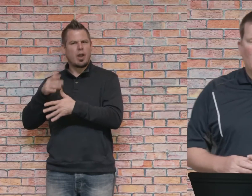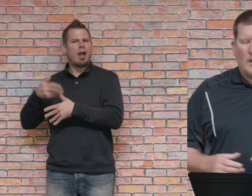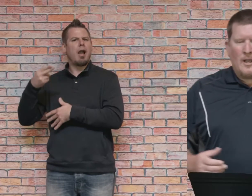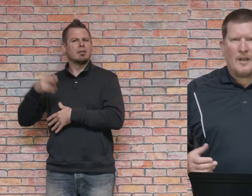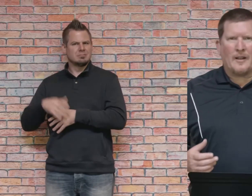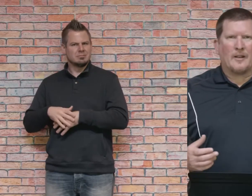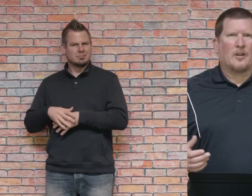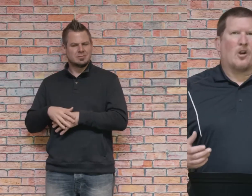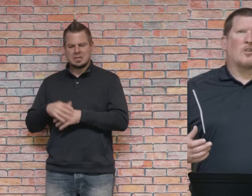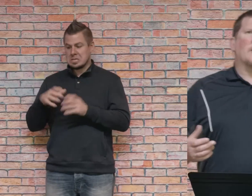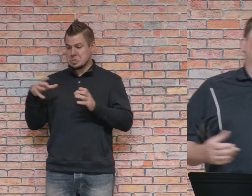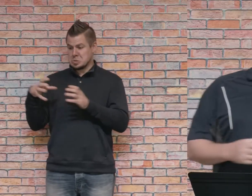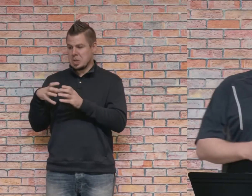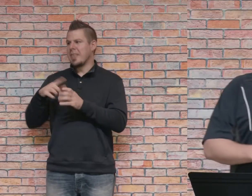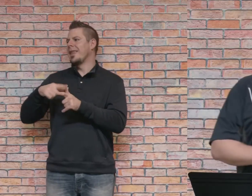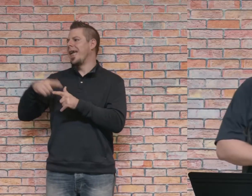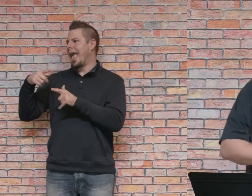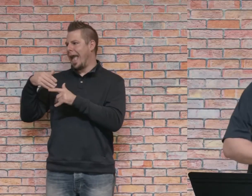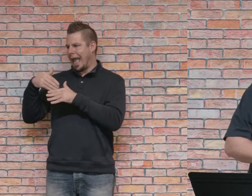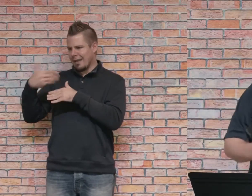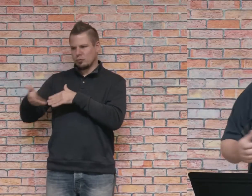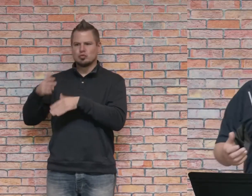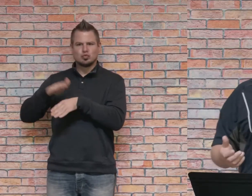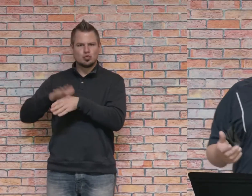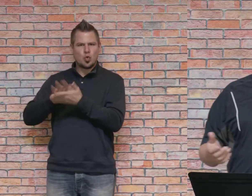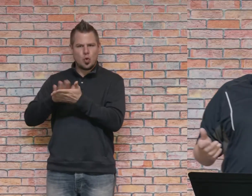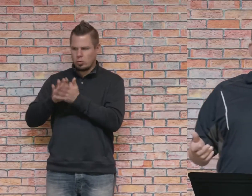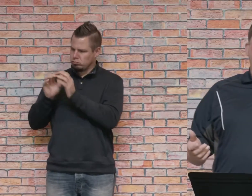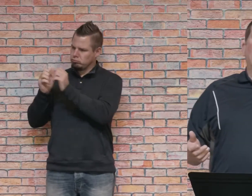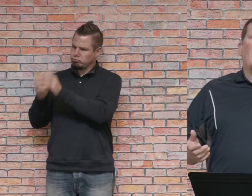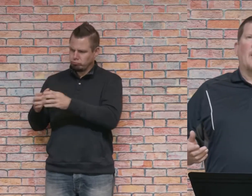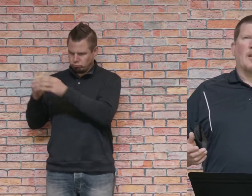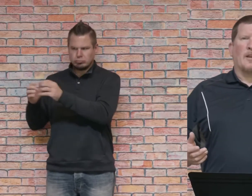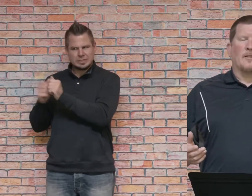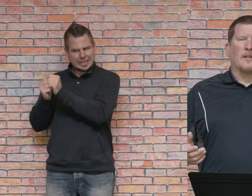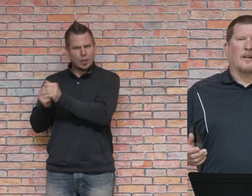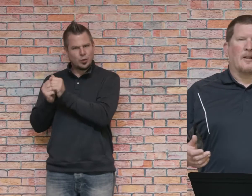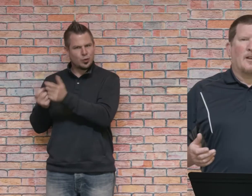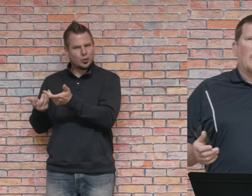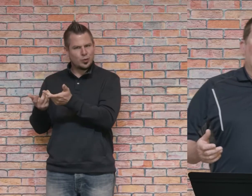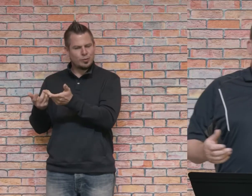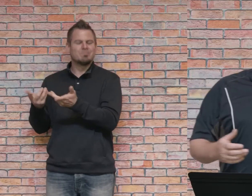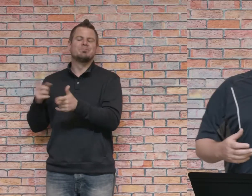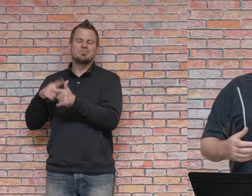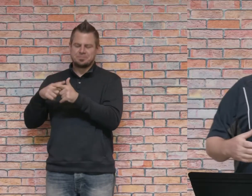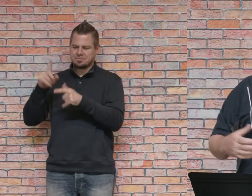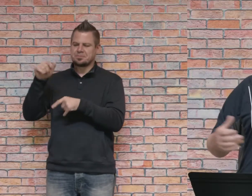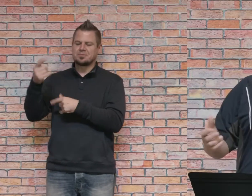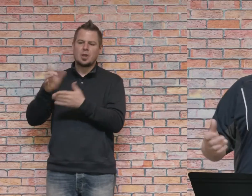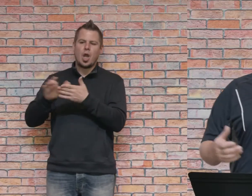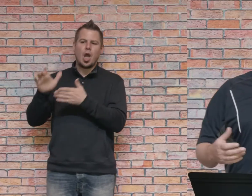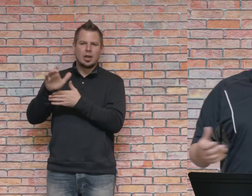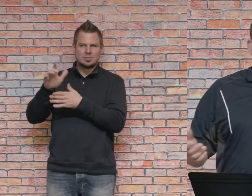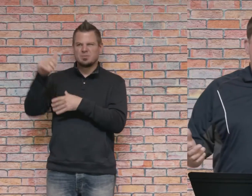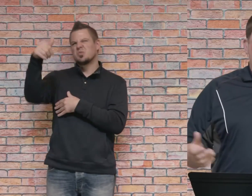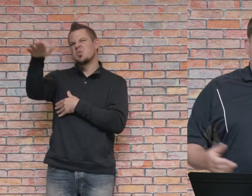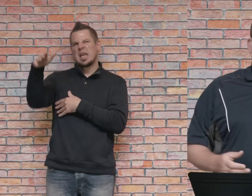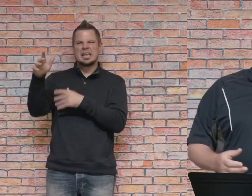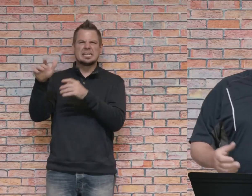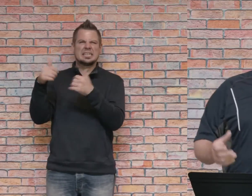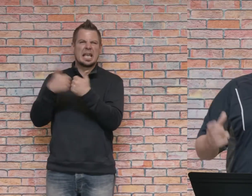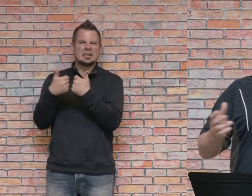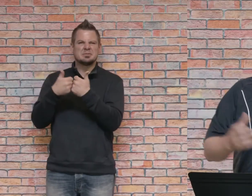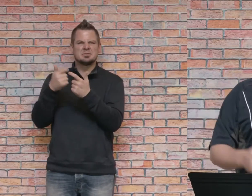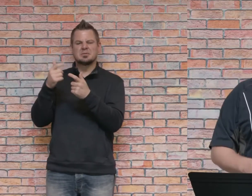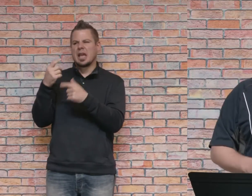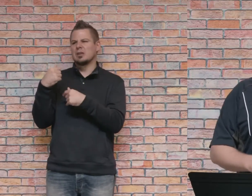well. And then in college, I remember one story, my freshman year, and we, to away games, we just took two vans,